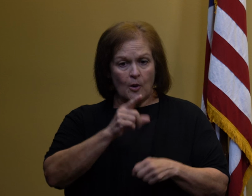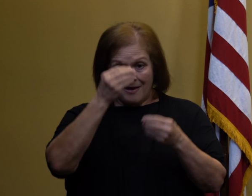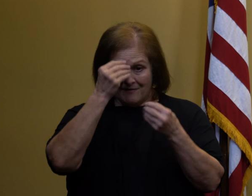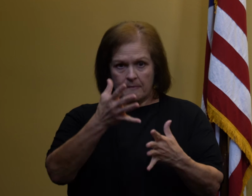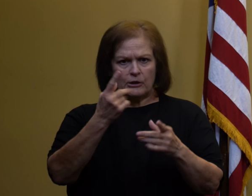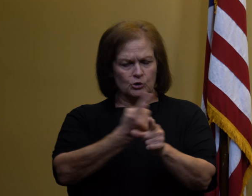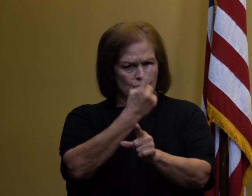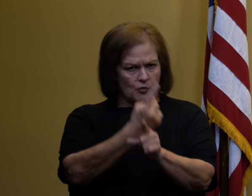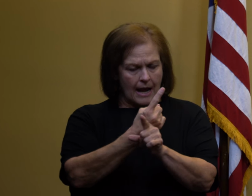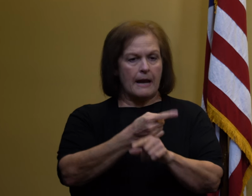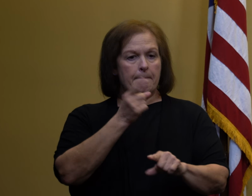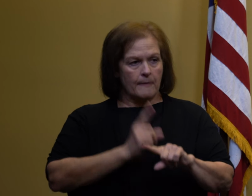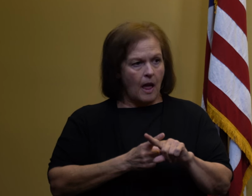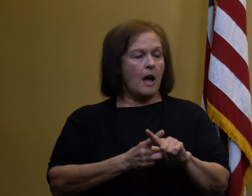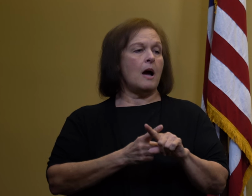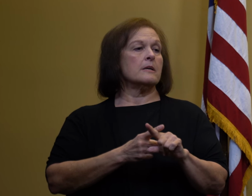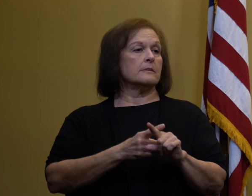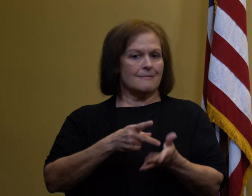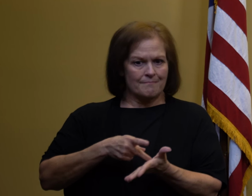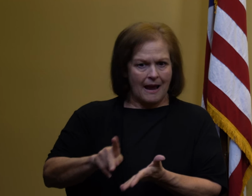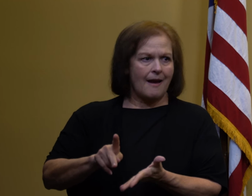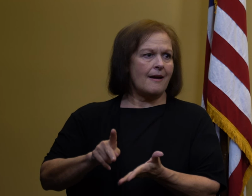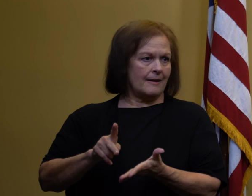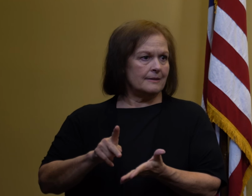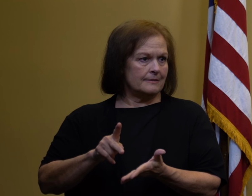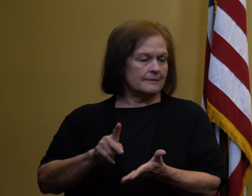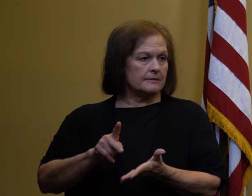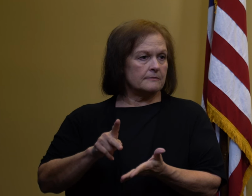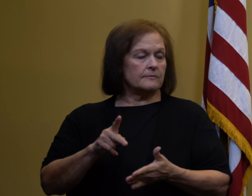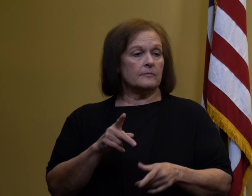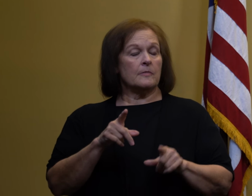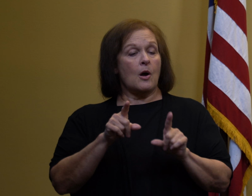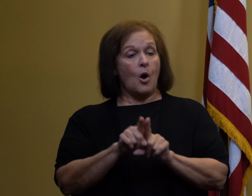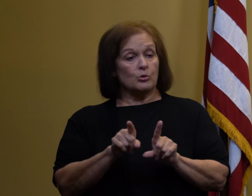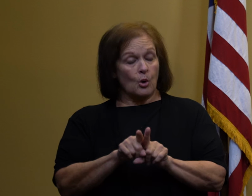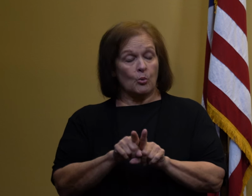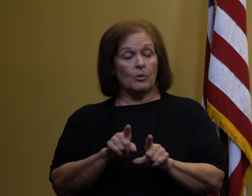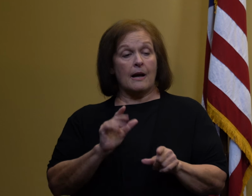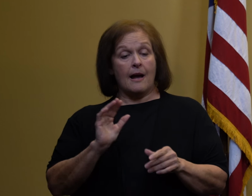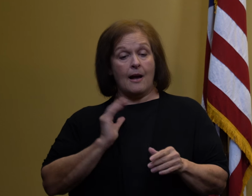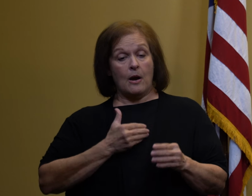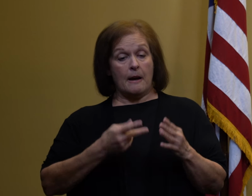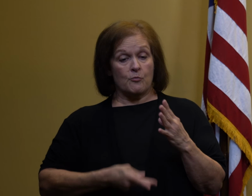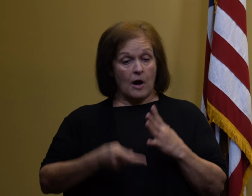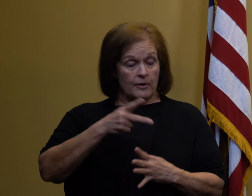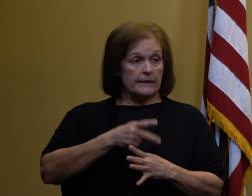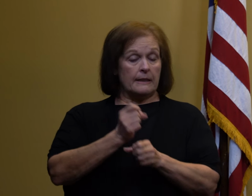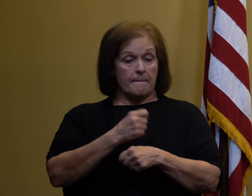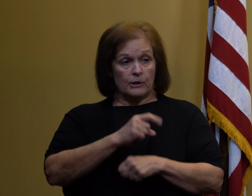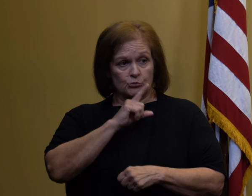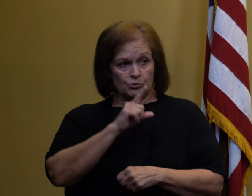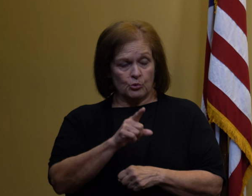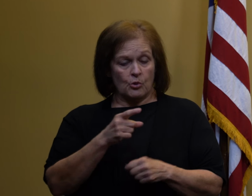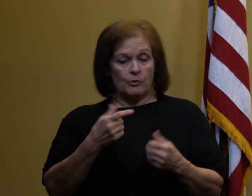getting checks cut to our young people. That is the priority. But also, the priority is on ensuring that